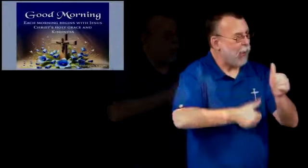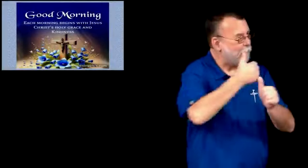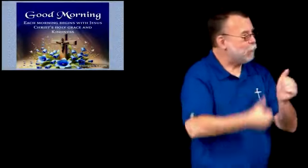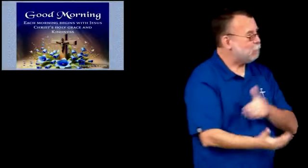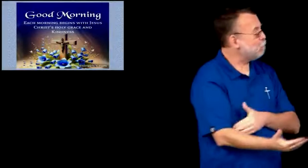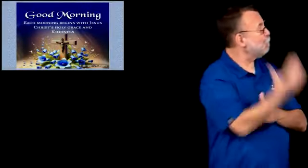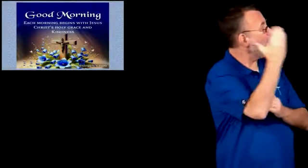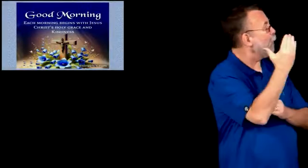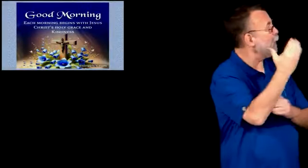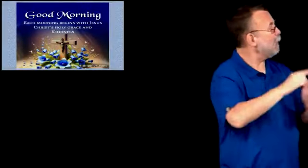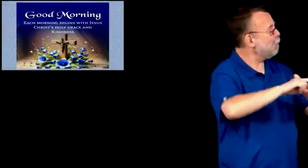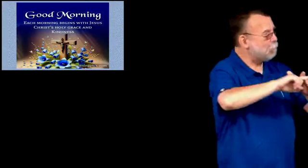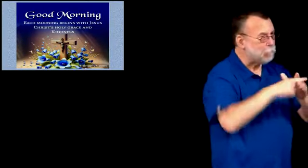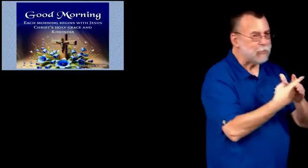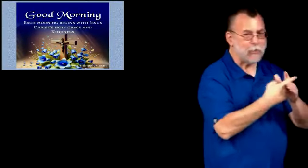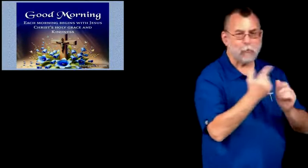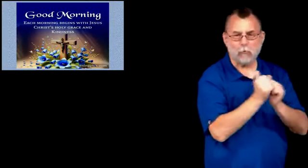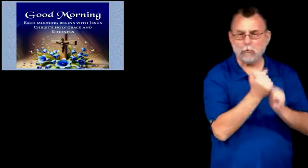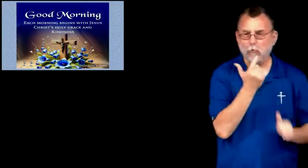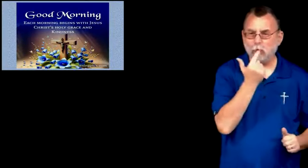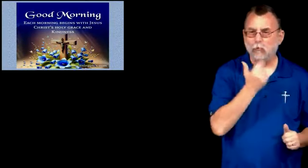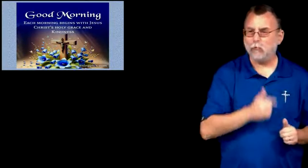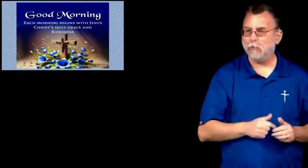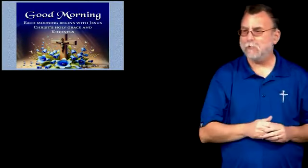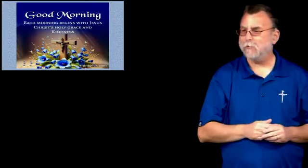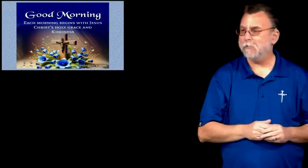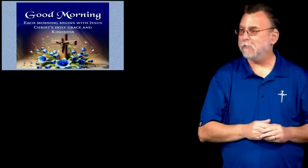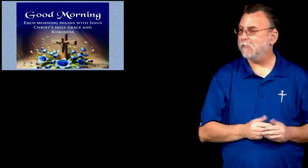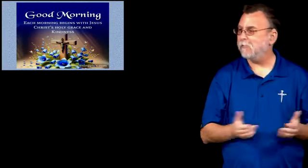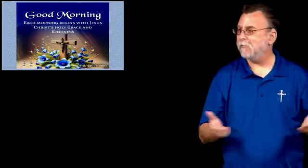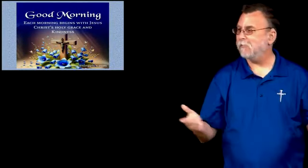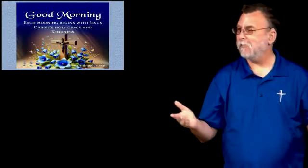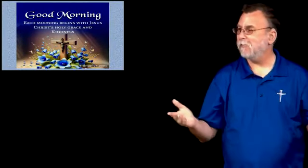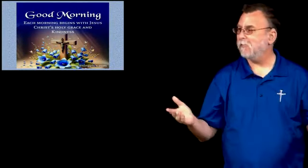So good morning. Each morning begins with who?